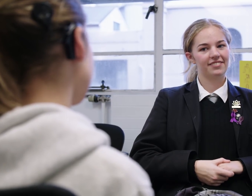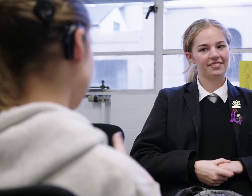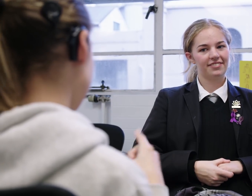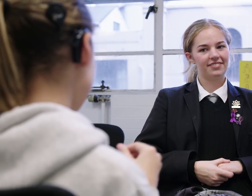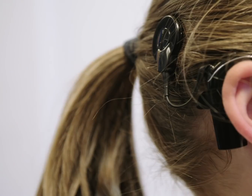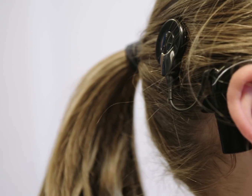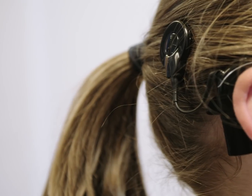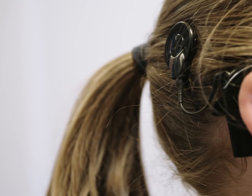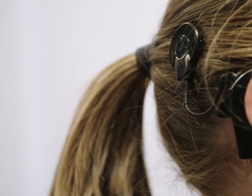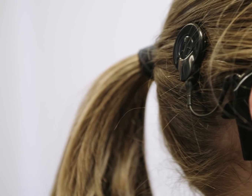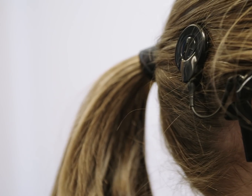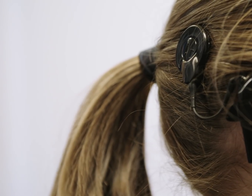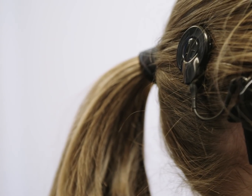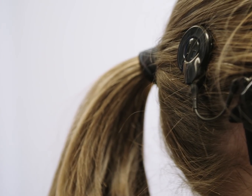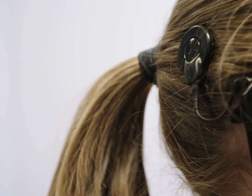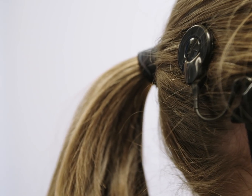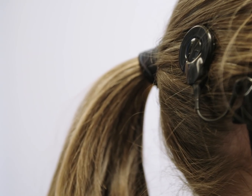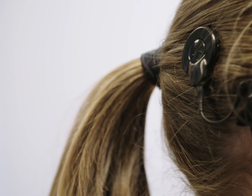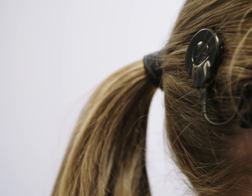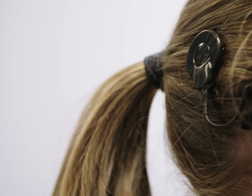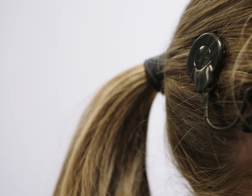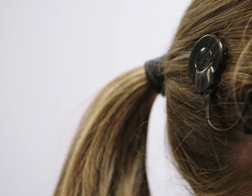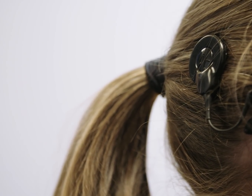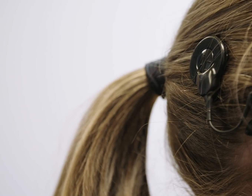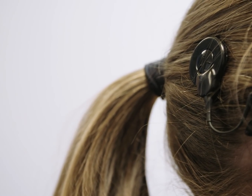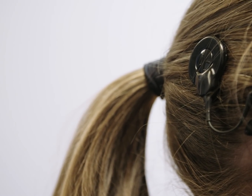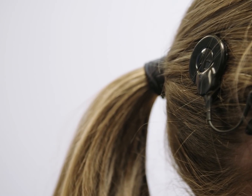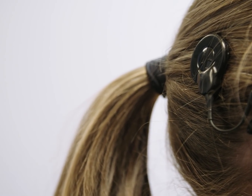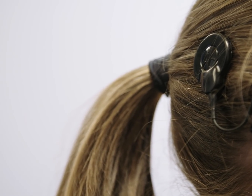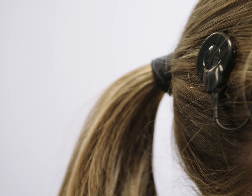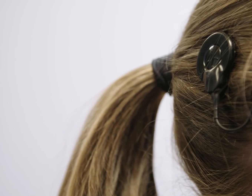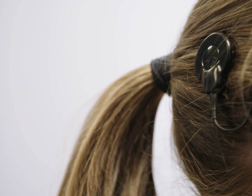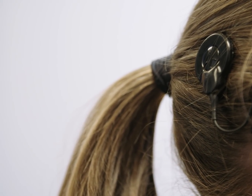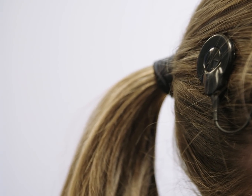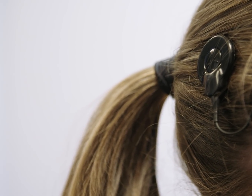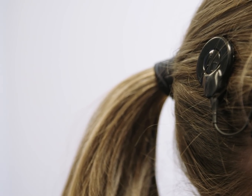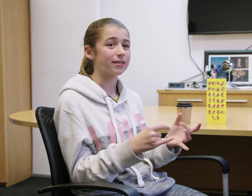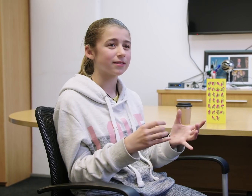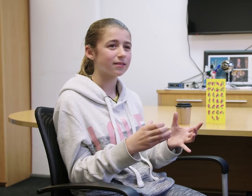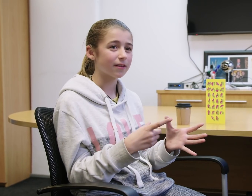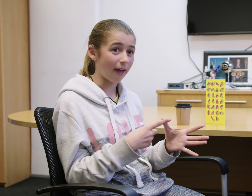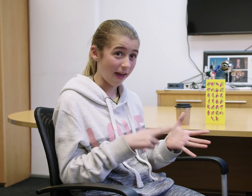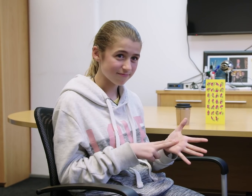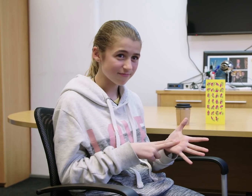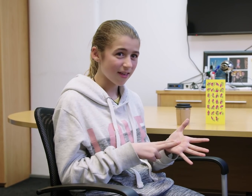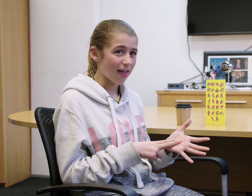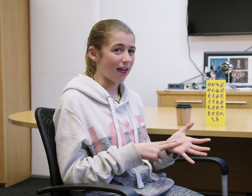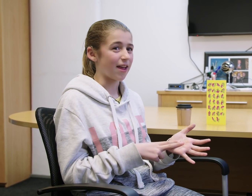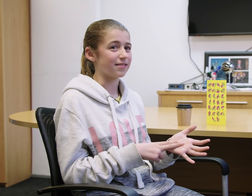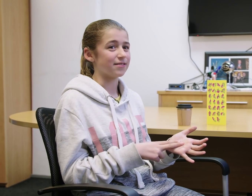really filter out all the sounds around me. And there's this program called Scan, and